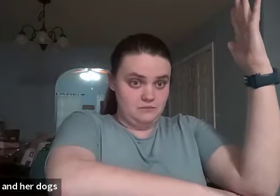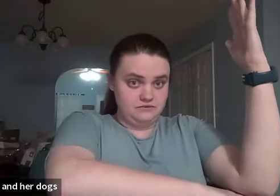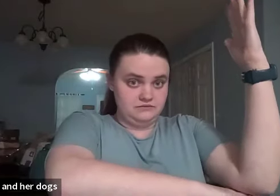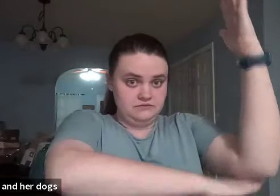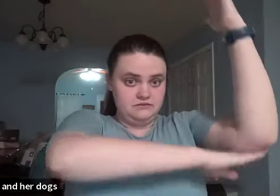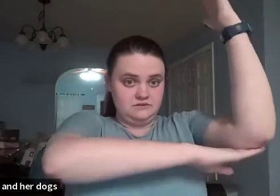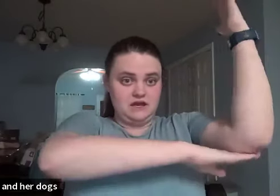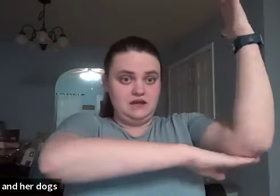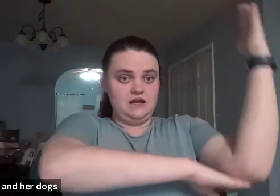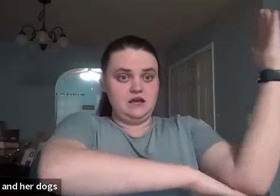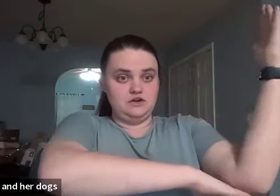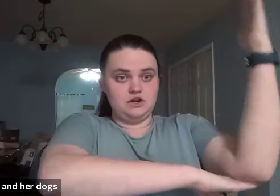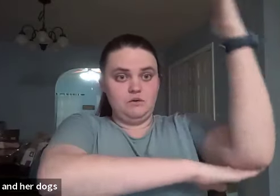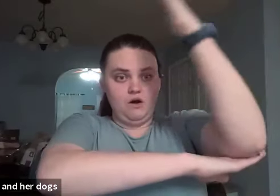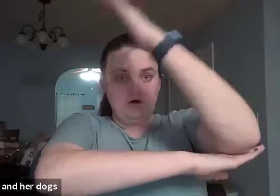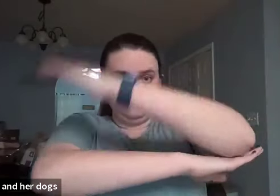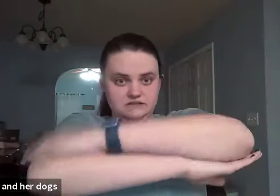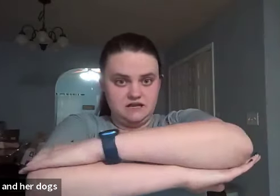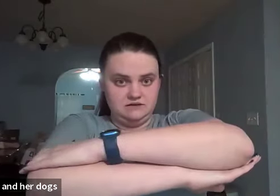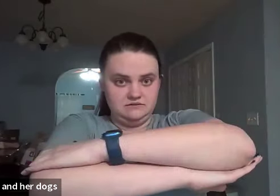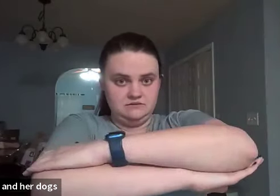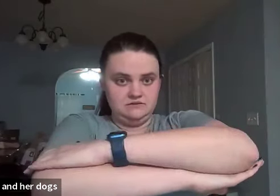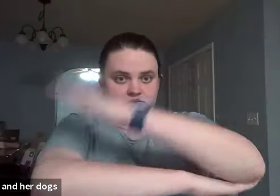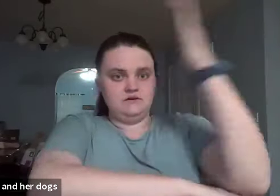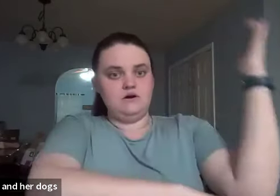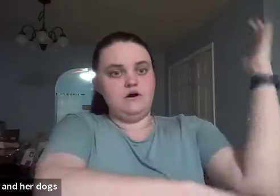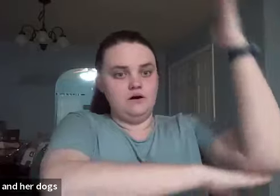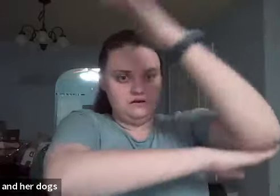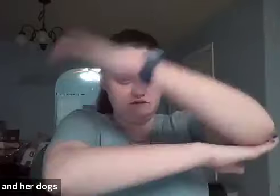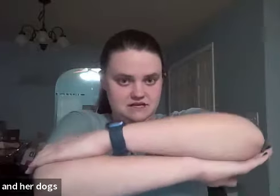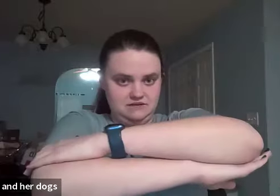up, okay? And you're going to go all day, all day,